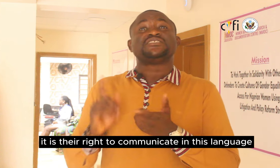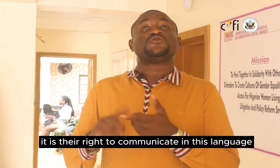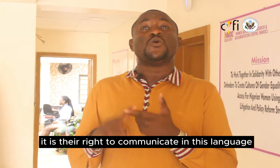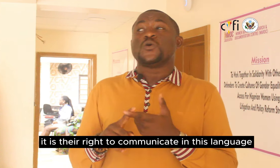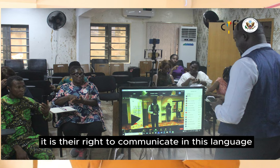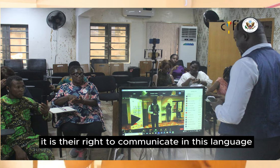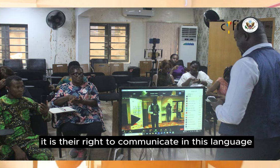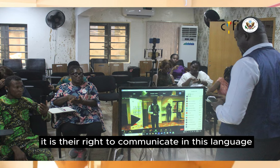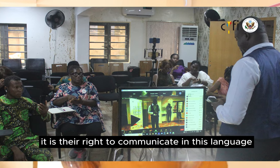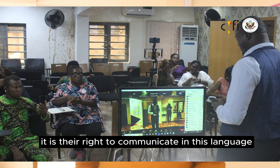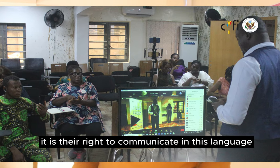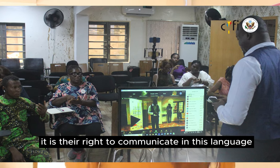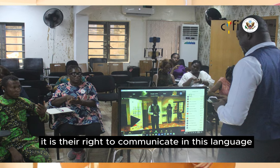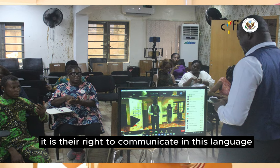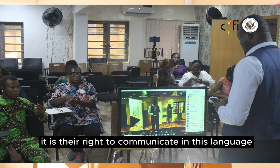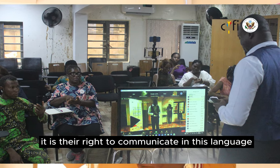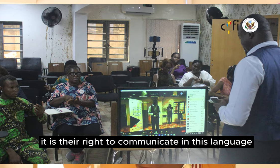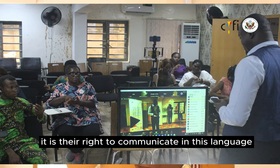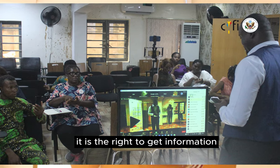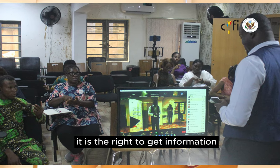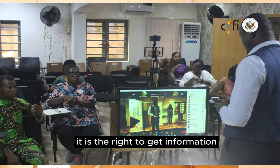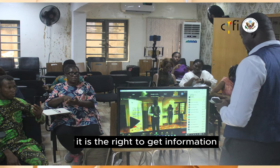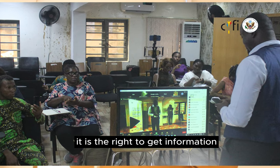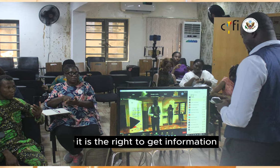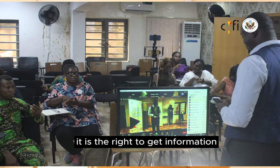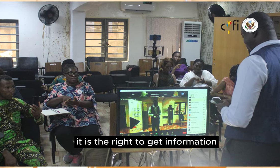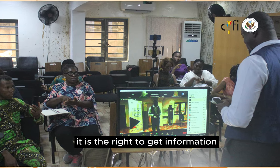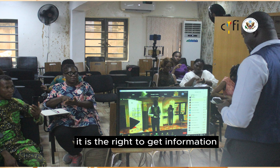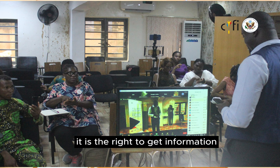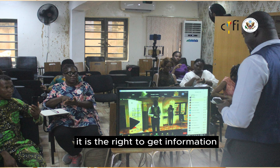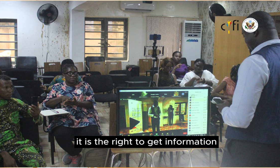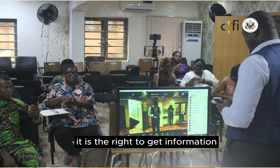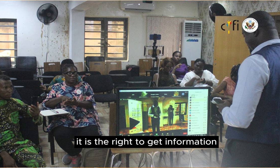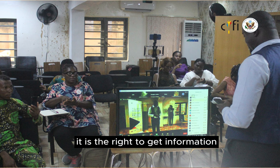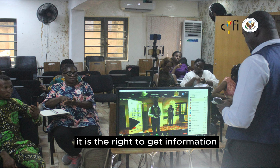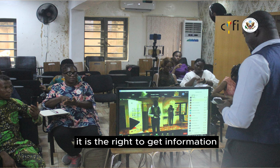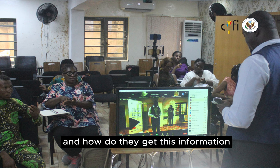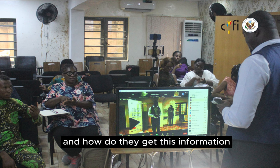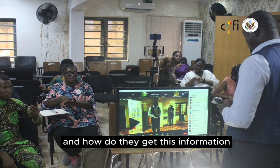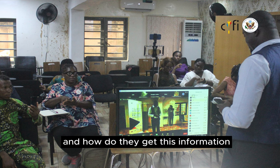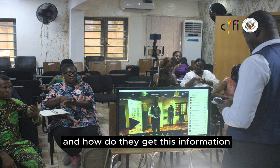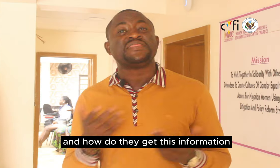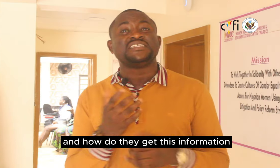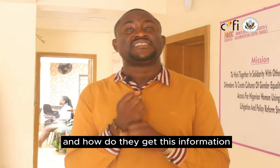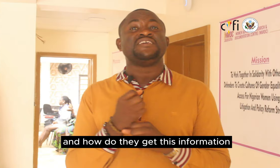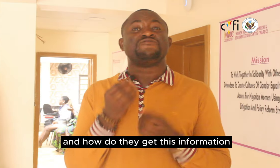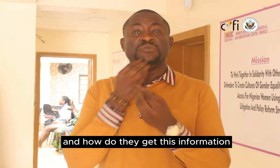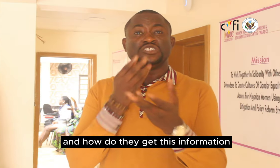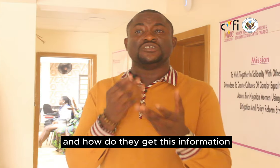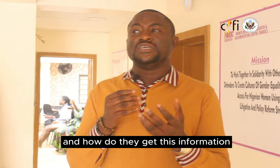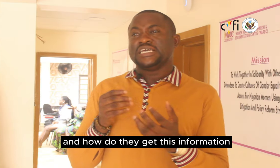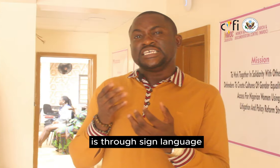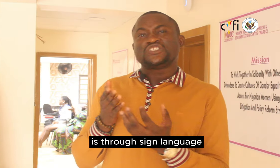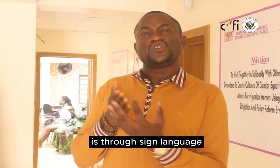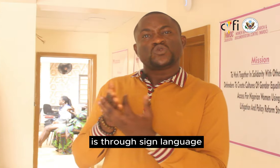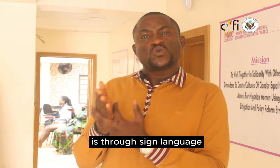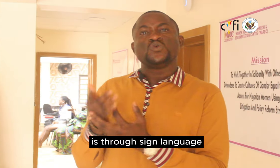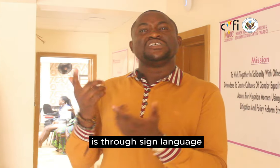to communicate in this language. It is their right to get information. And how do they get this information? It's through